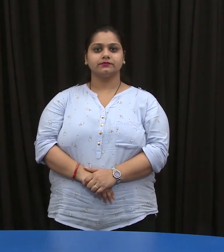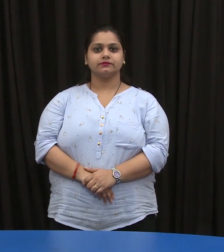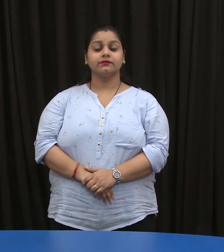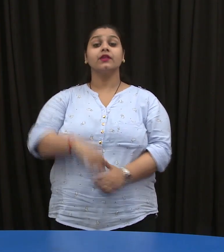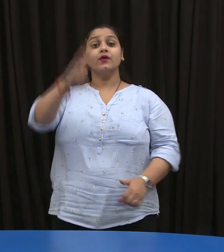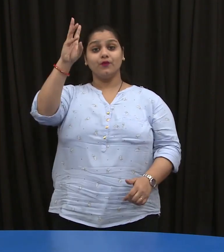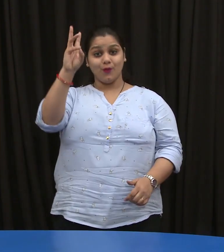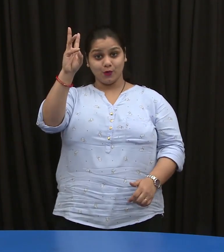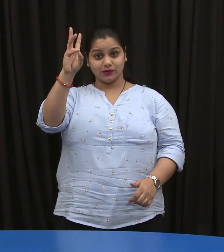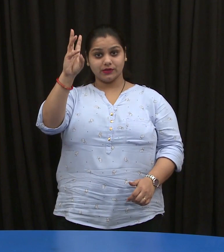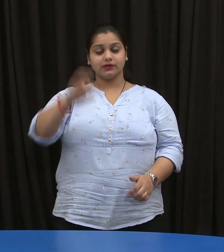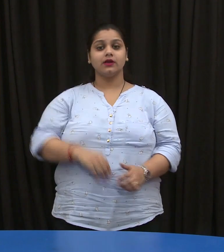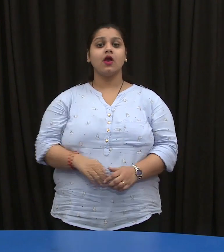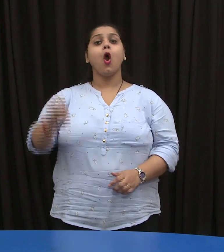Fourth option